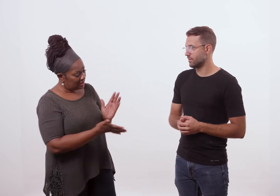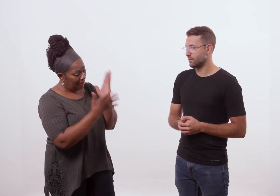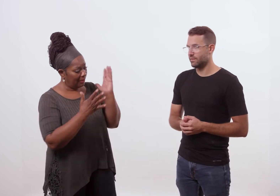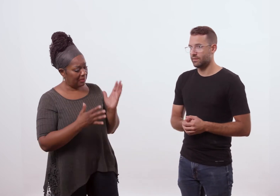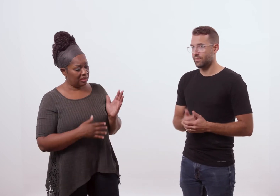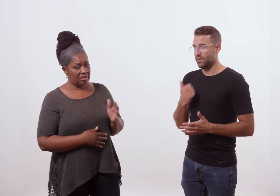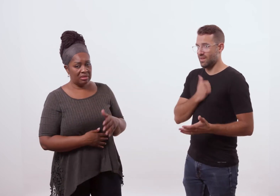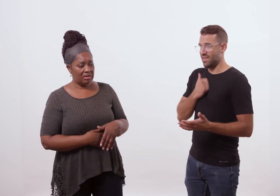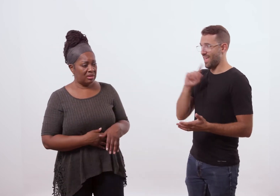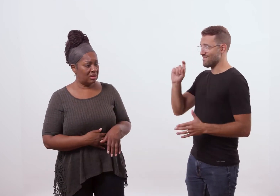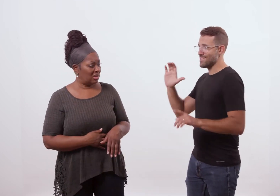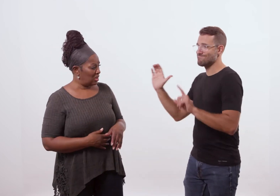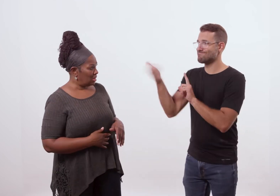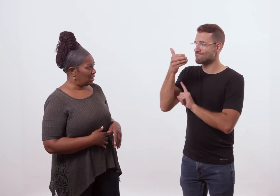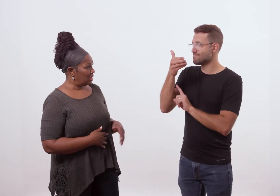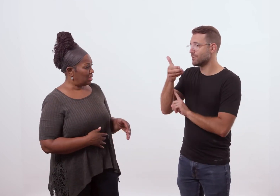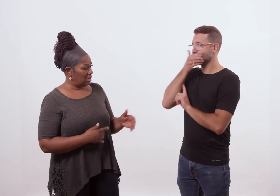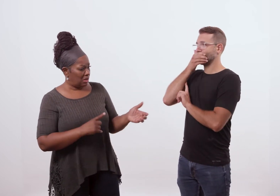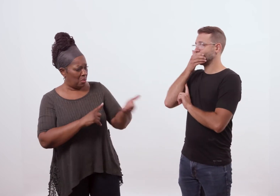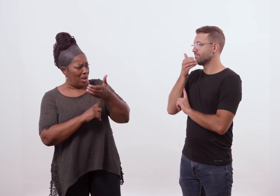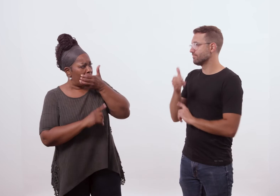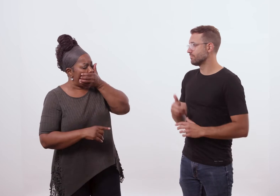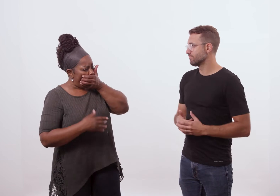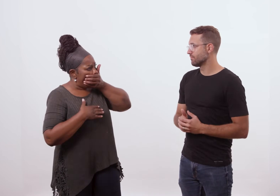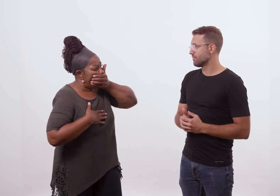mouth. You're going to what?